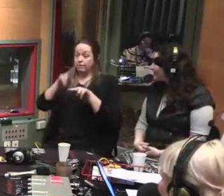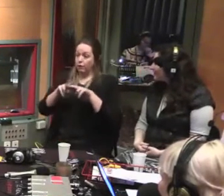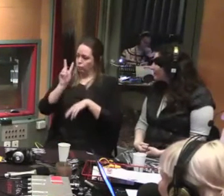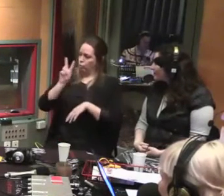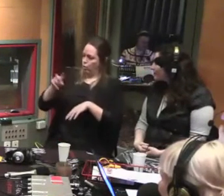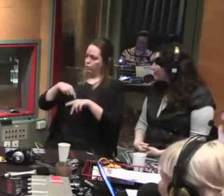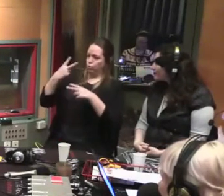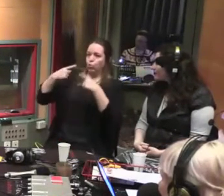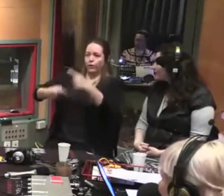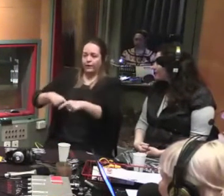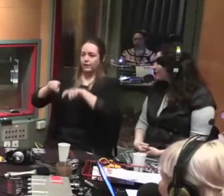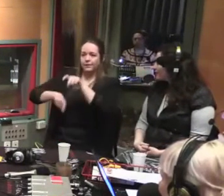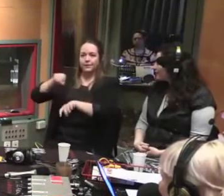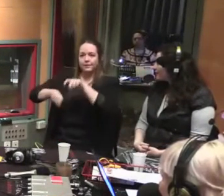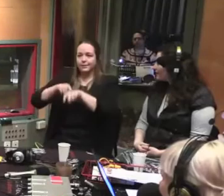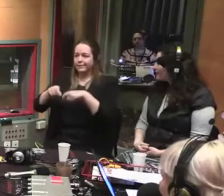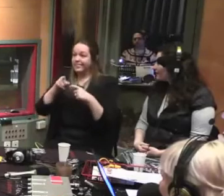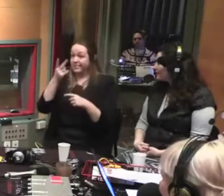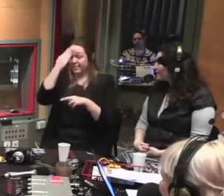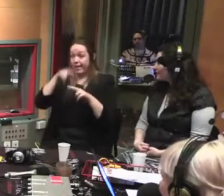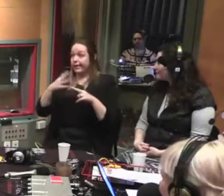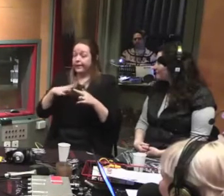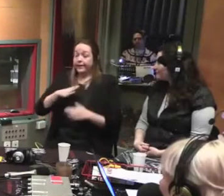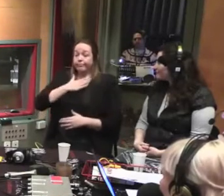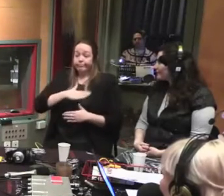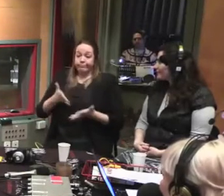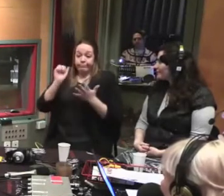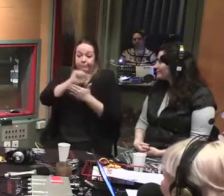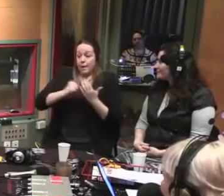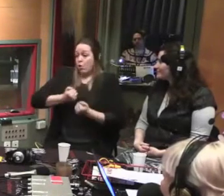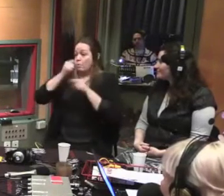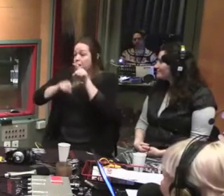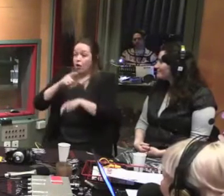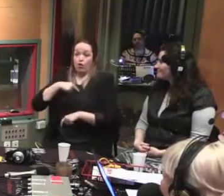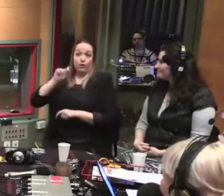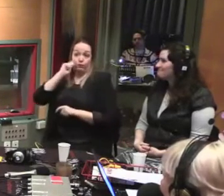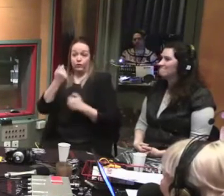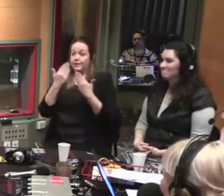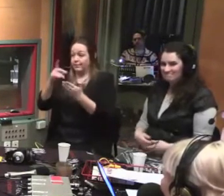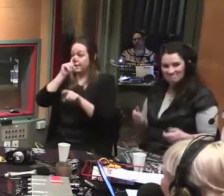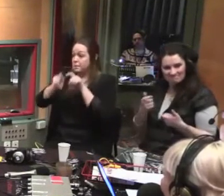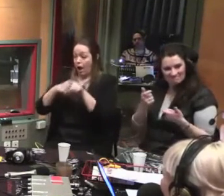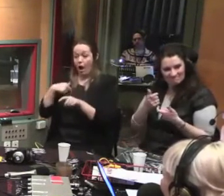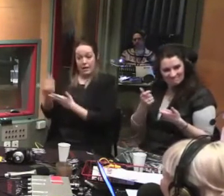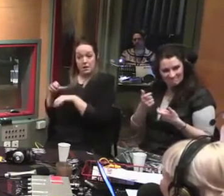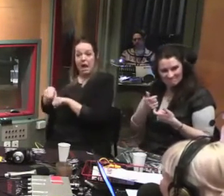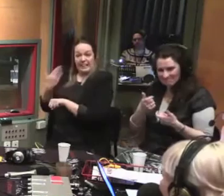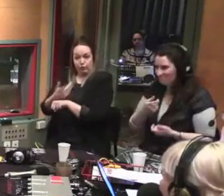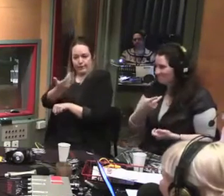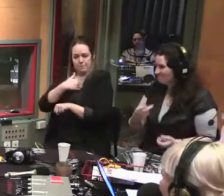two-wheeler bike, so they sort of had to give in, really, and get me my own bike, because I wouldn't give my other sisters back until I got